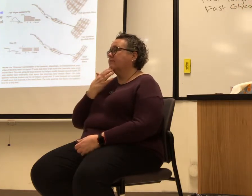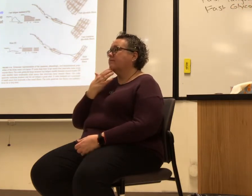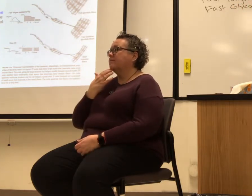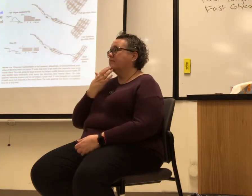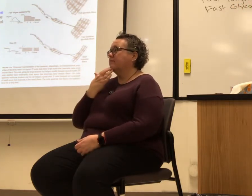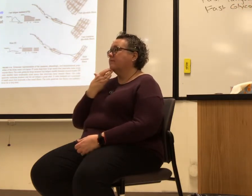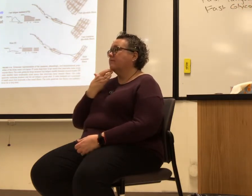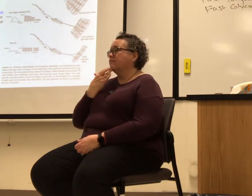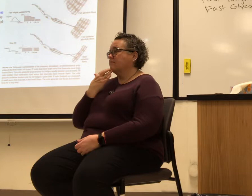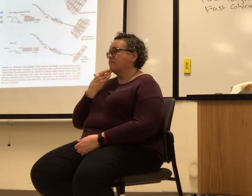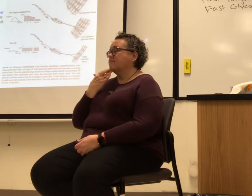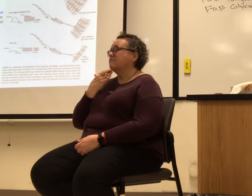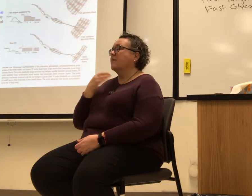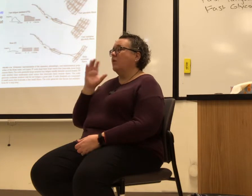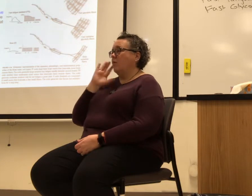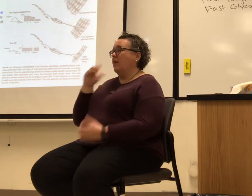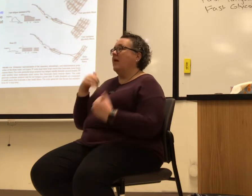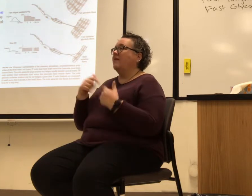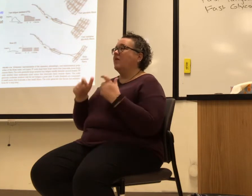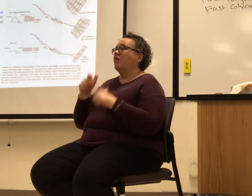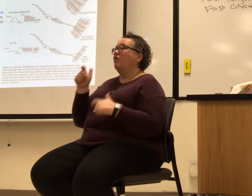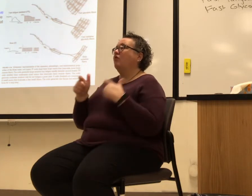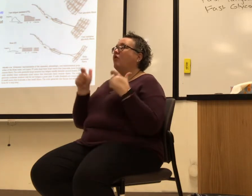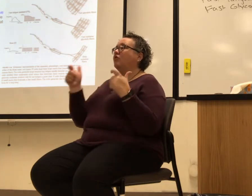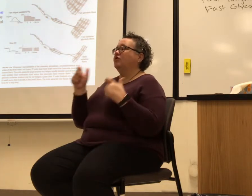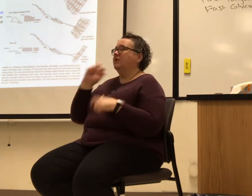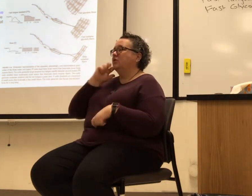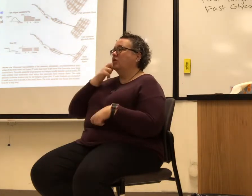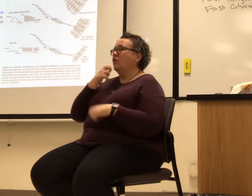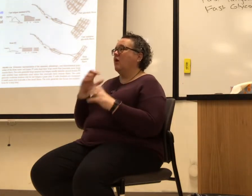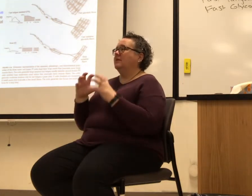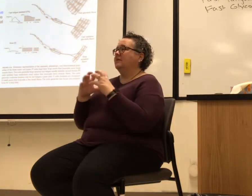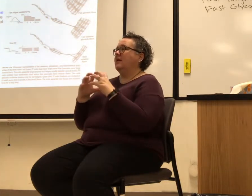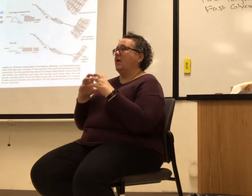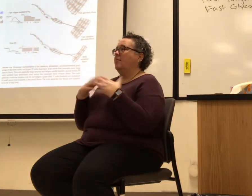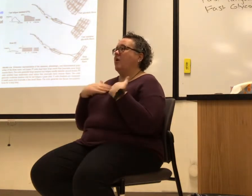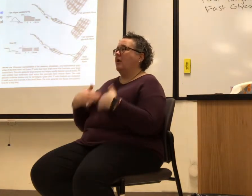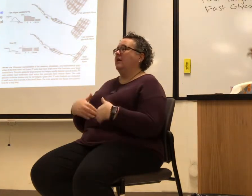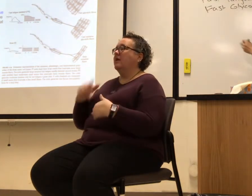They're gonna have the largest neuron cell bodies. They're the most difficult to stimulate.